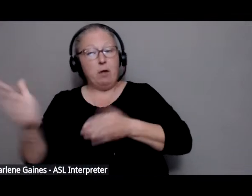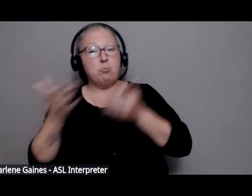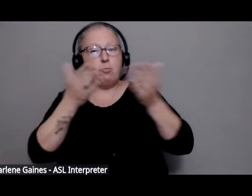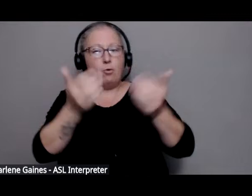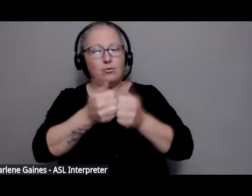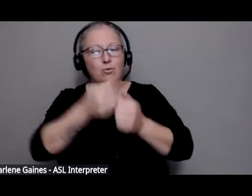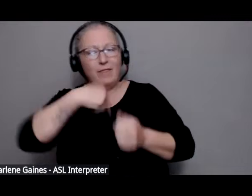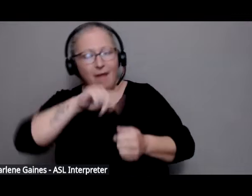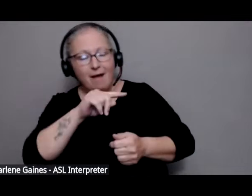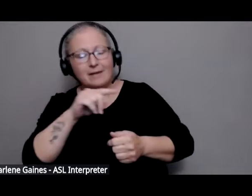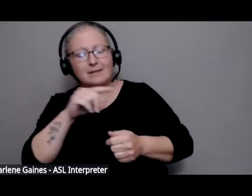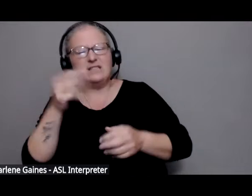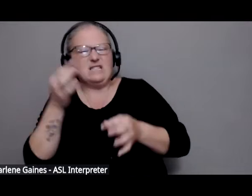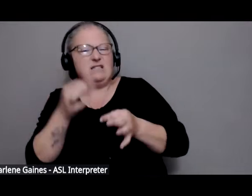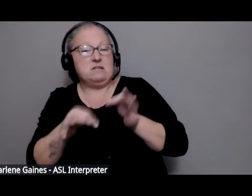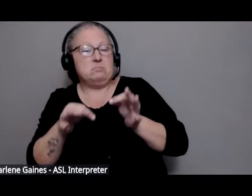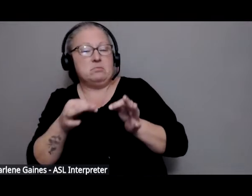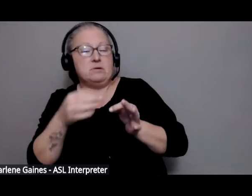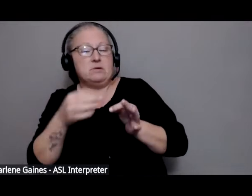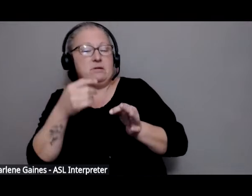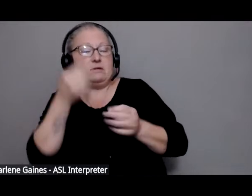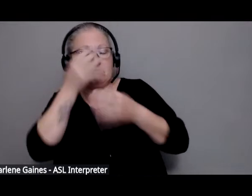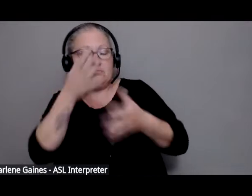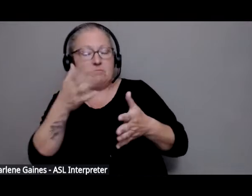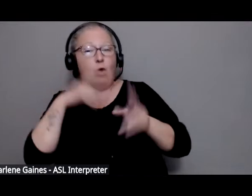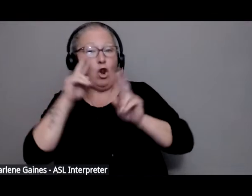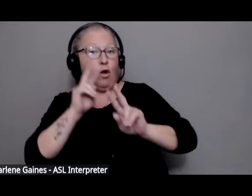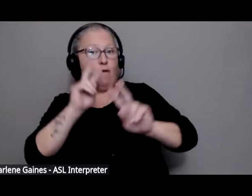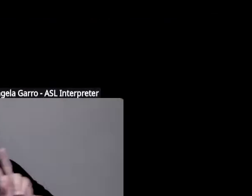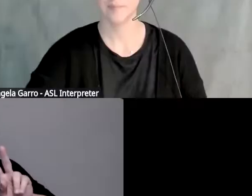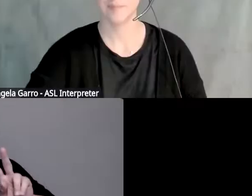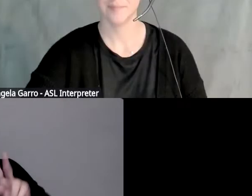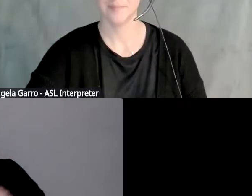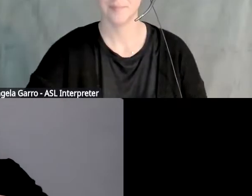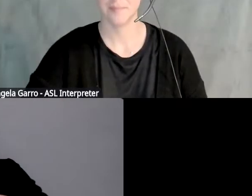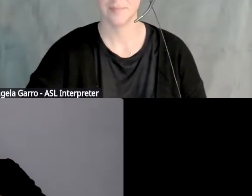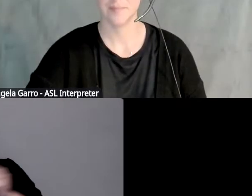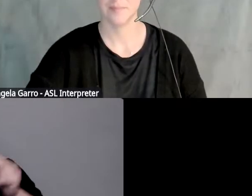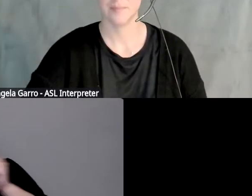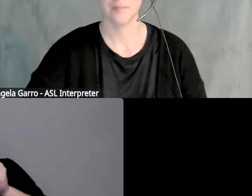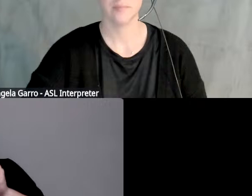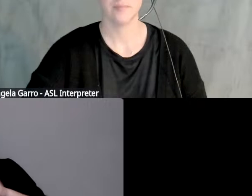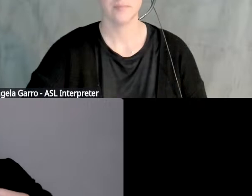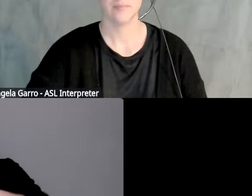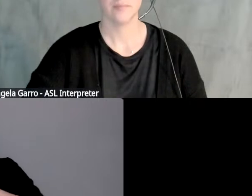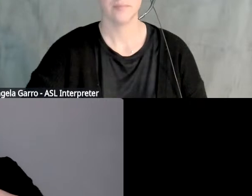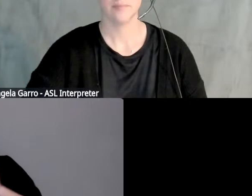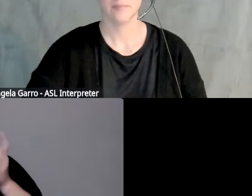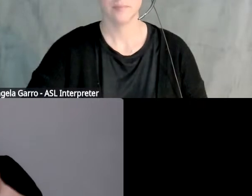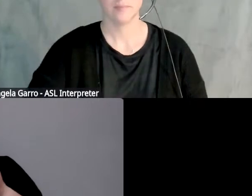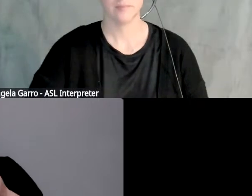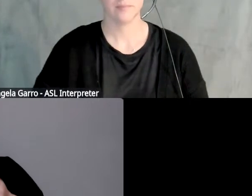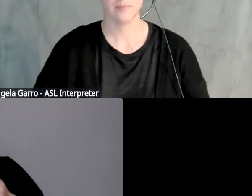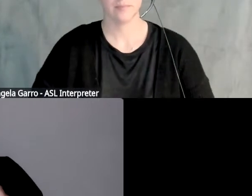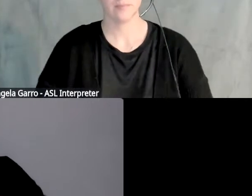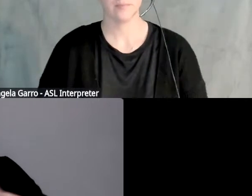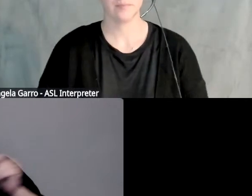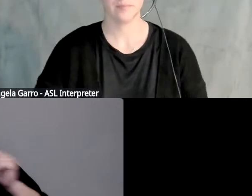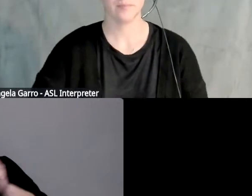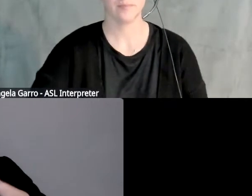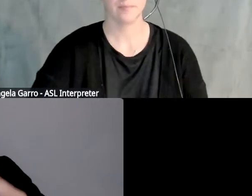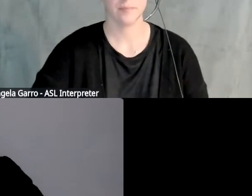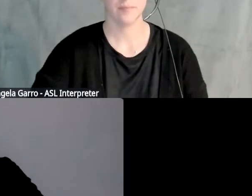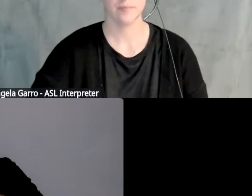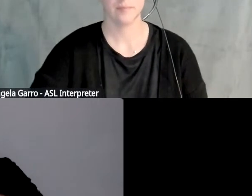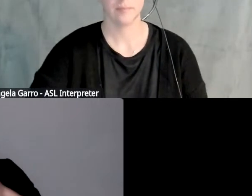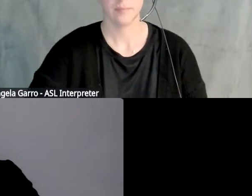us. I will simply say we look forward to a productive bargaining season with the district. I've been on the bargaining team for 18 years.